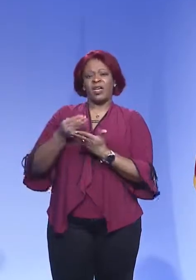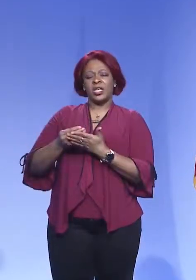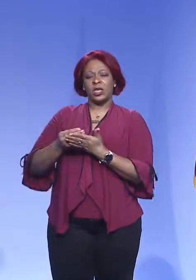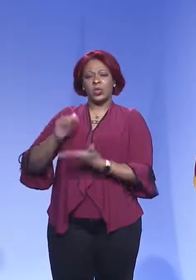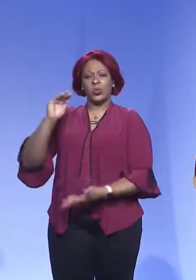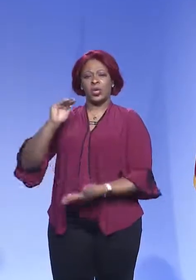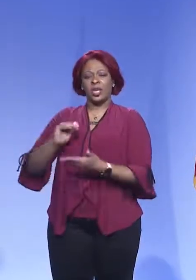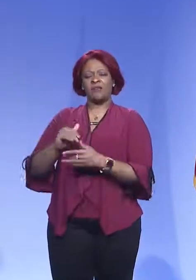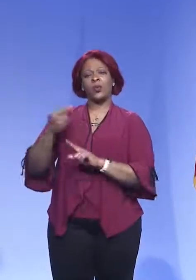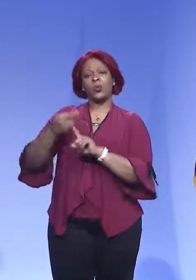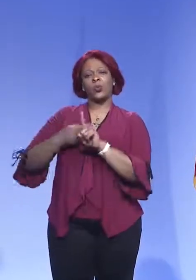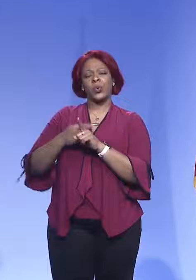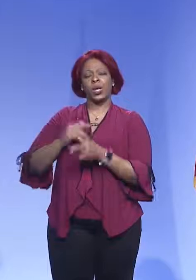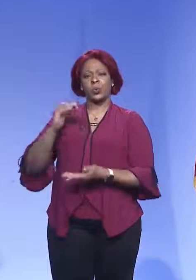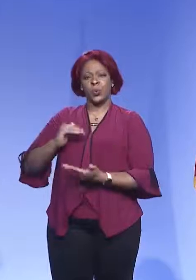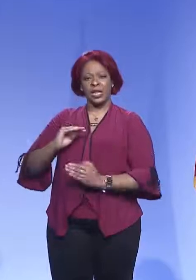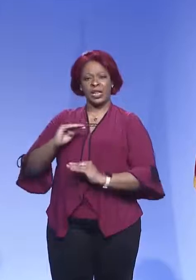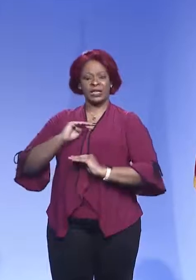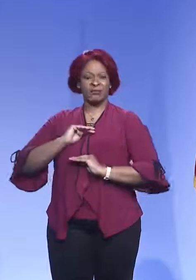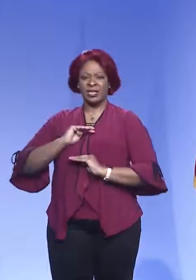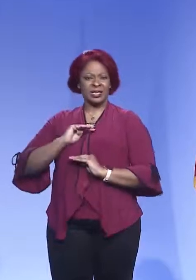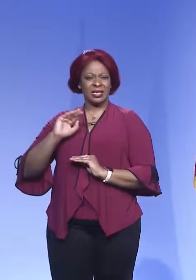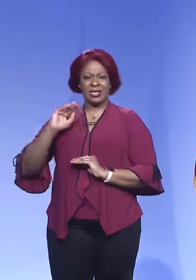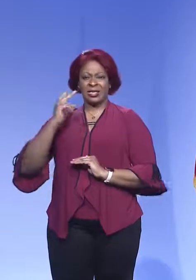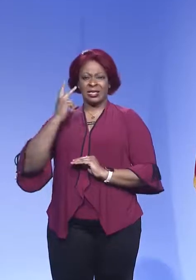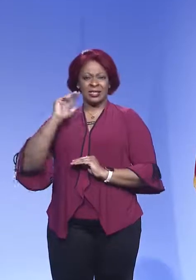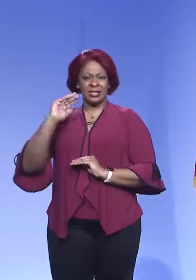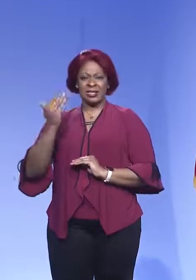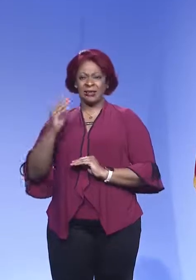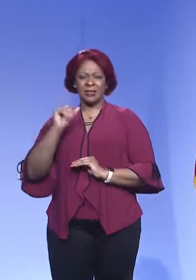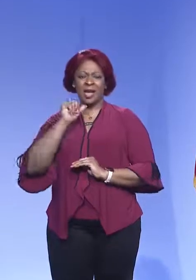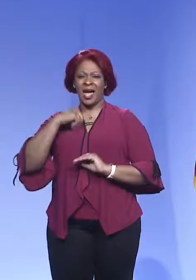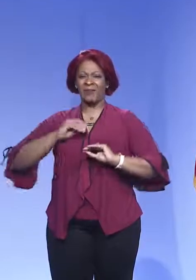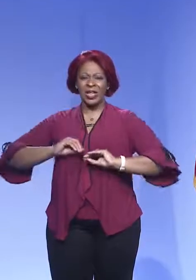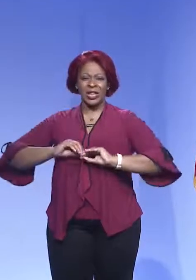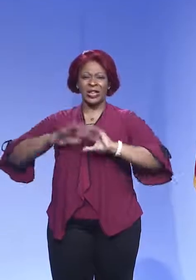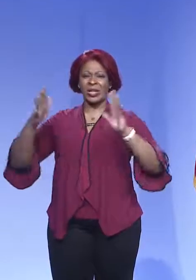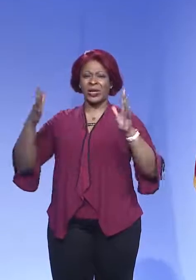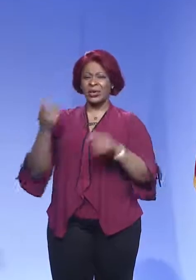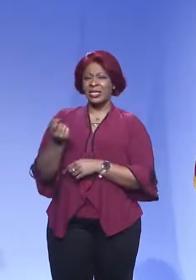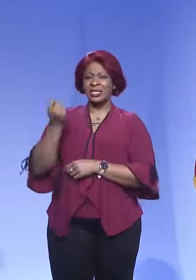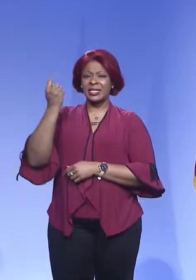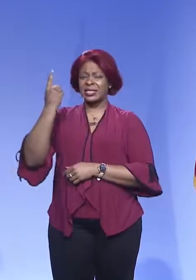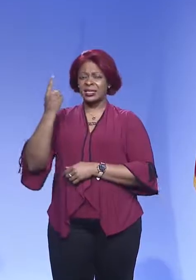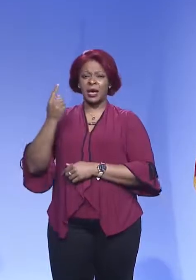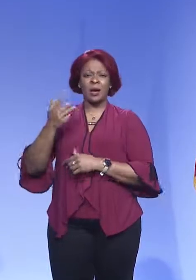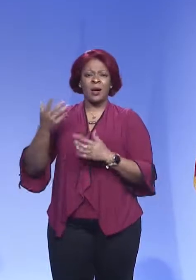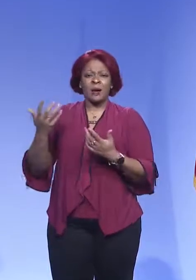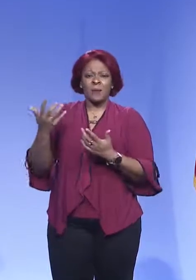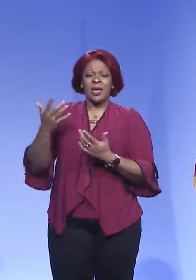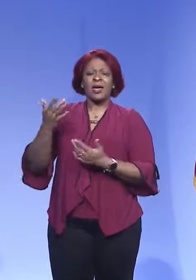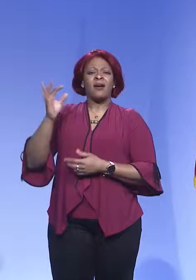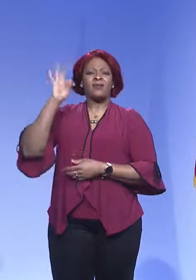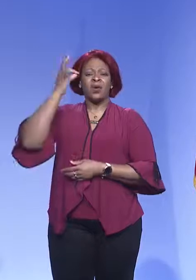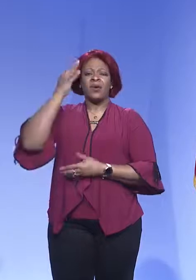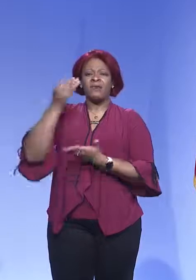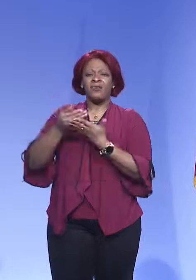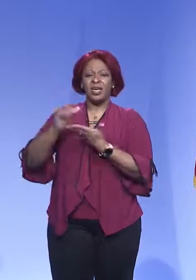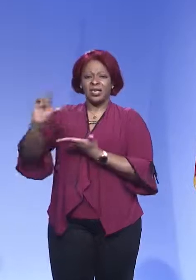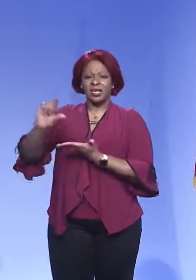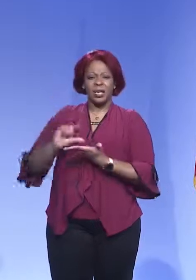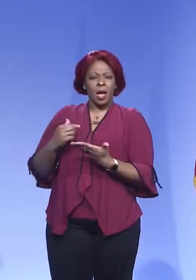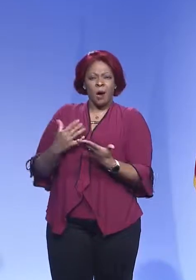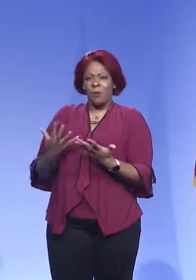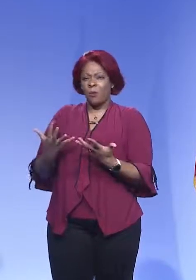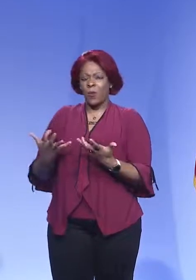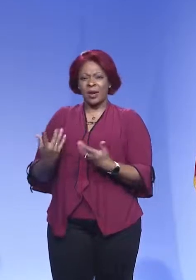for rent relief. And it doesn't really seem that anyone has a clear sense of upcoming federal funding. And so I just